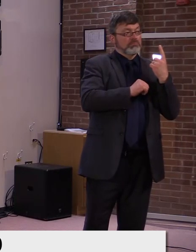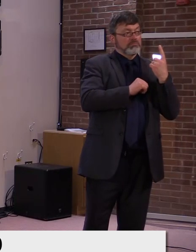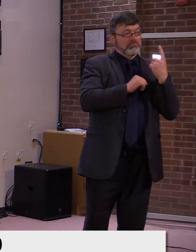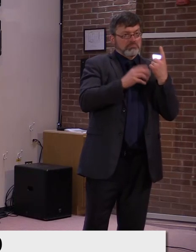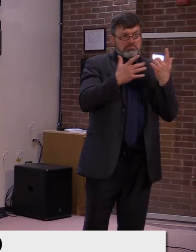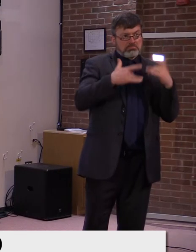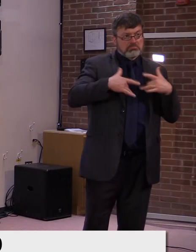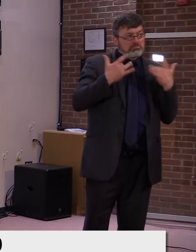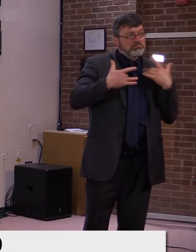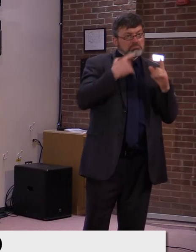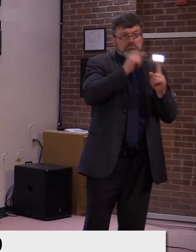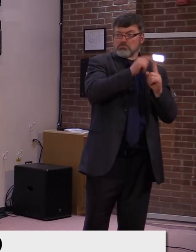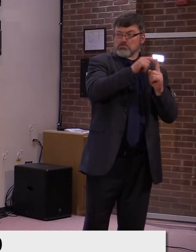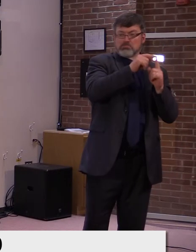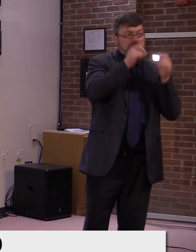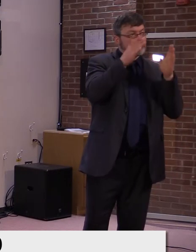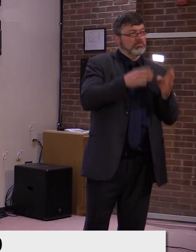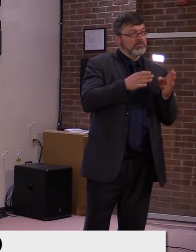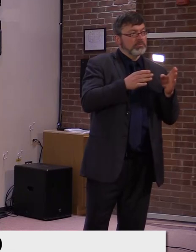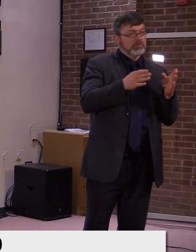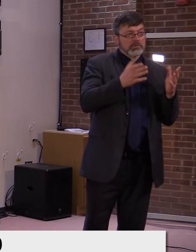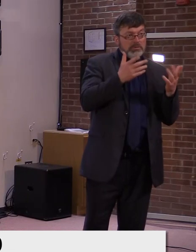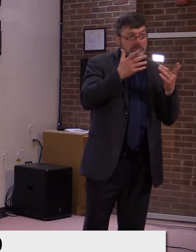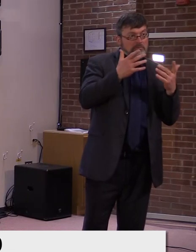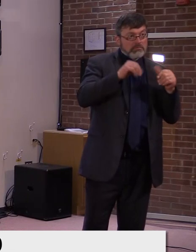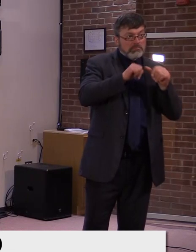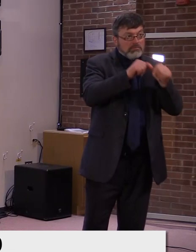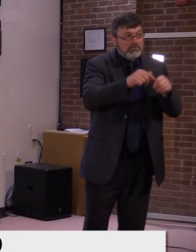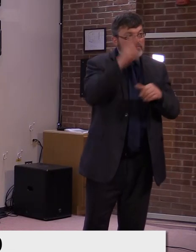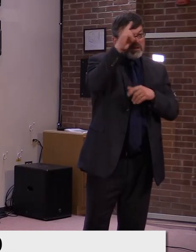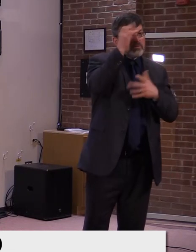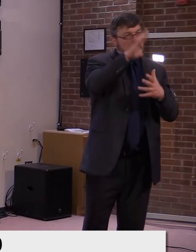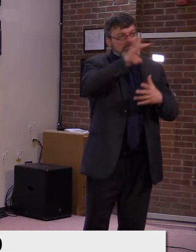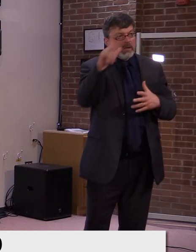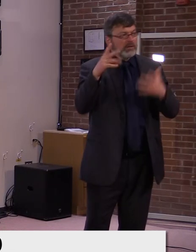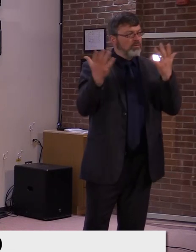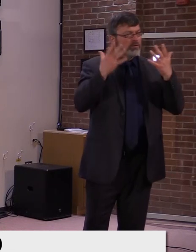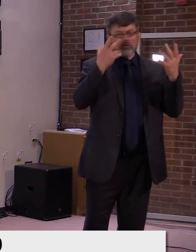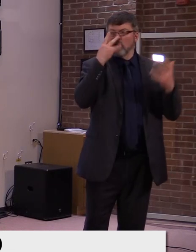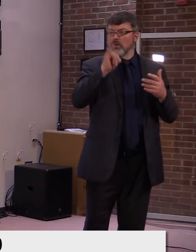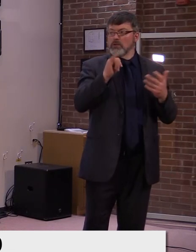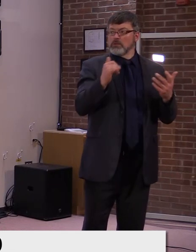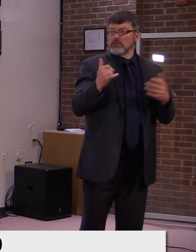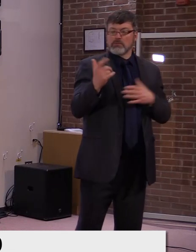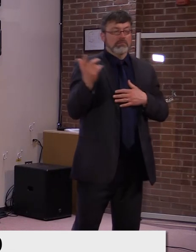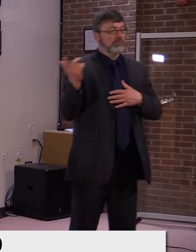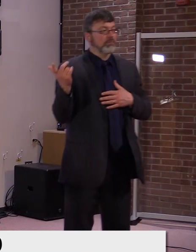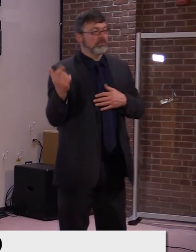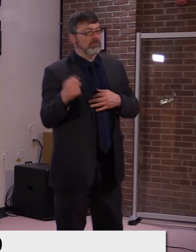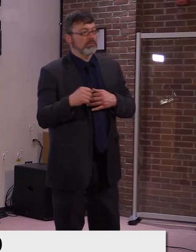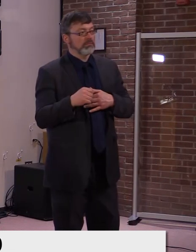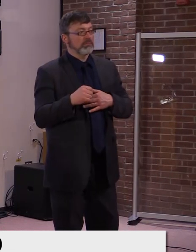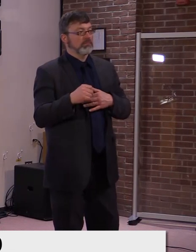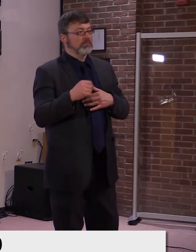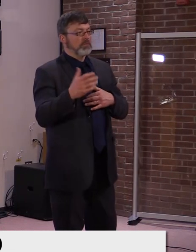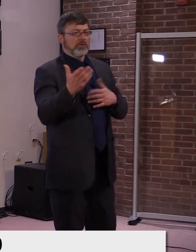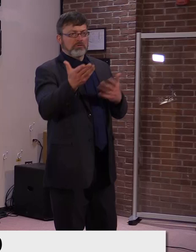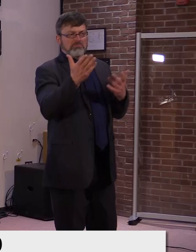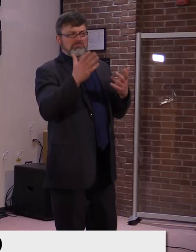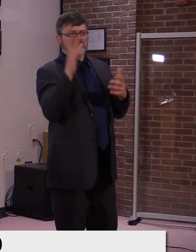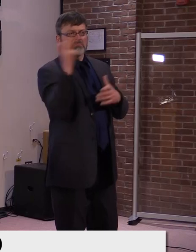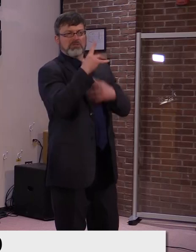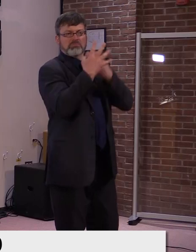vital signs. I'm just curious what the status of that particular inmate was. Has his infection cleared and he been returned? Yes, he's